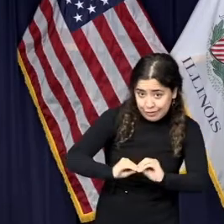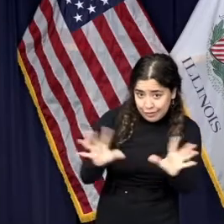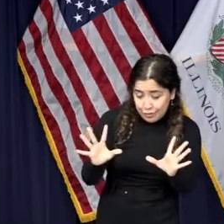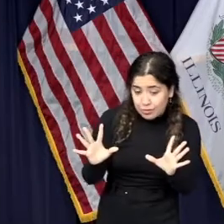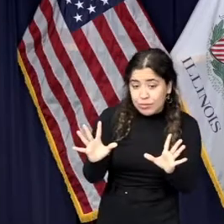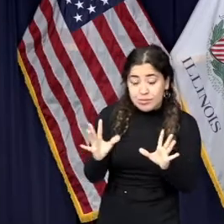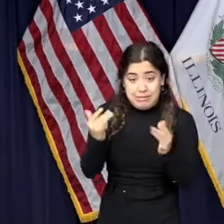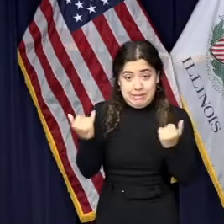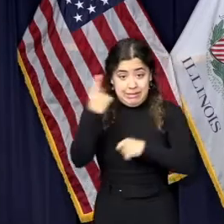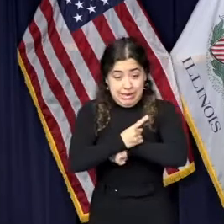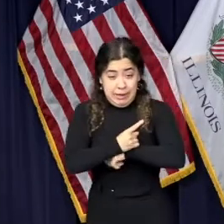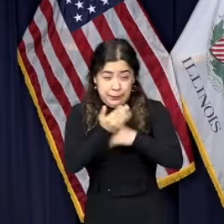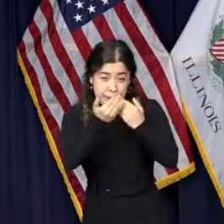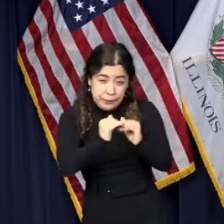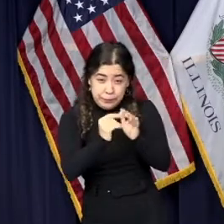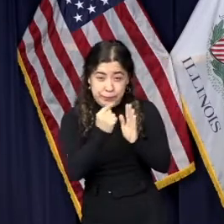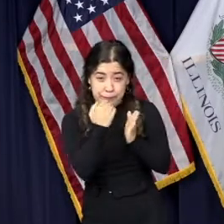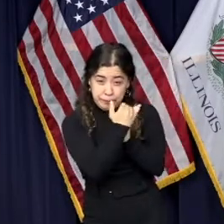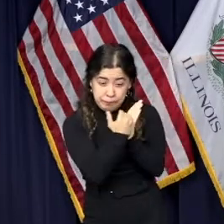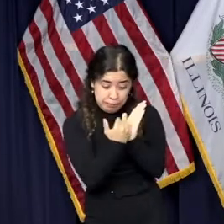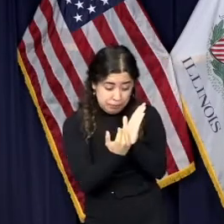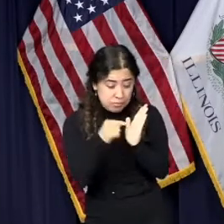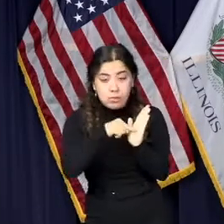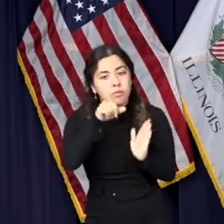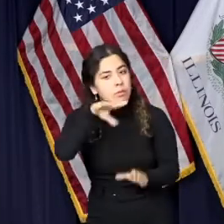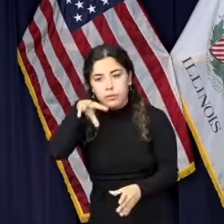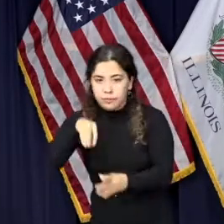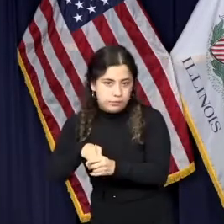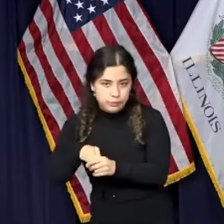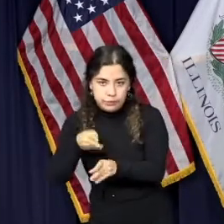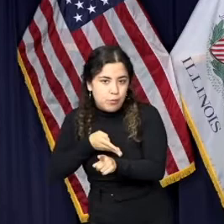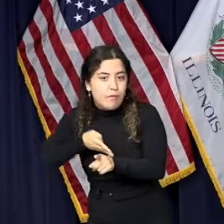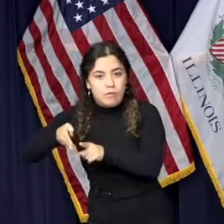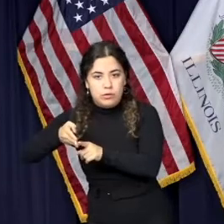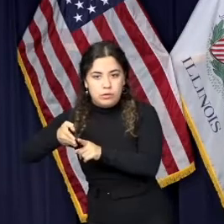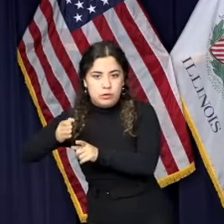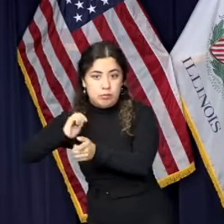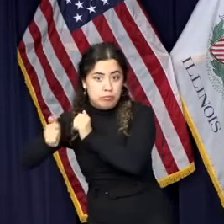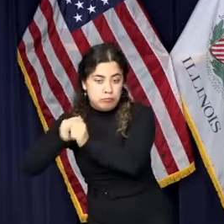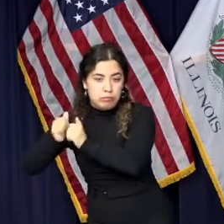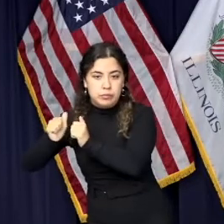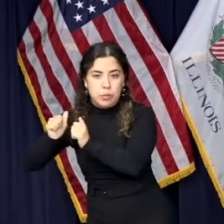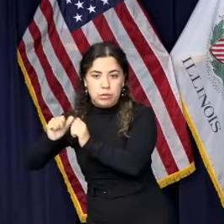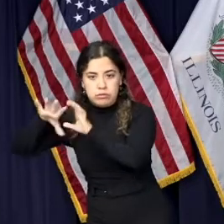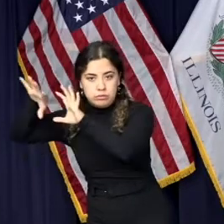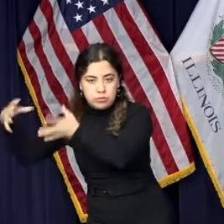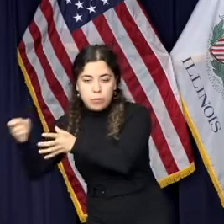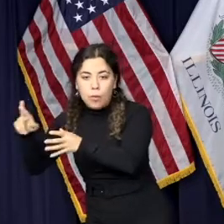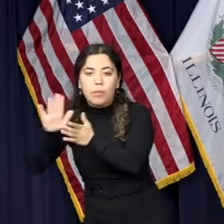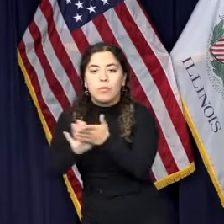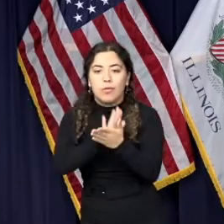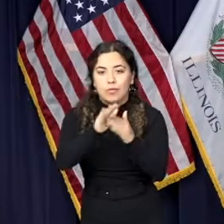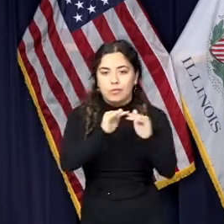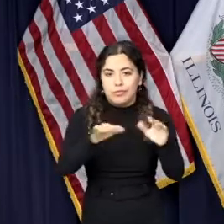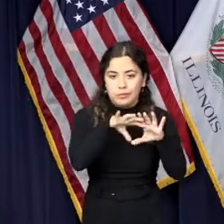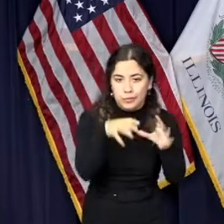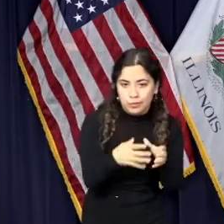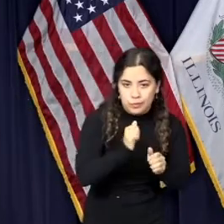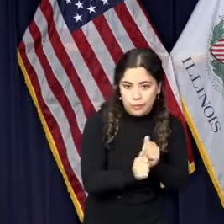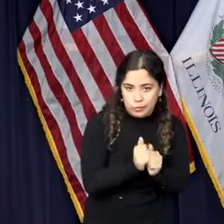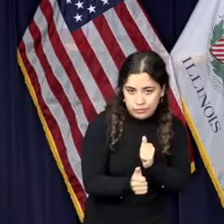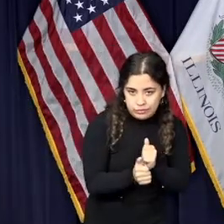issued today do not include professional sports leagues or collegiate level sports. I know our